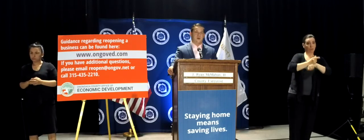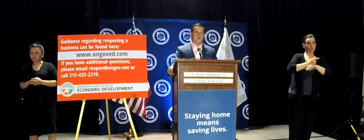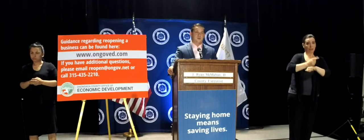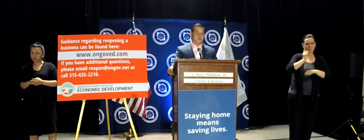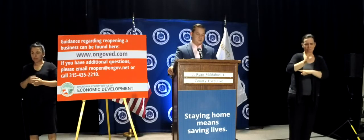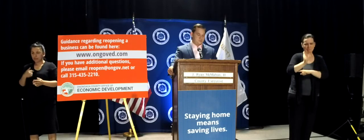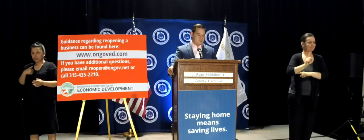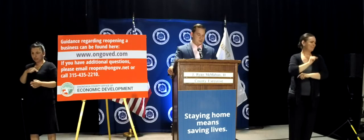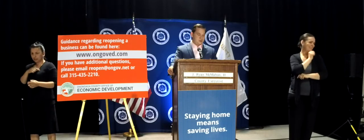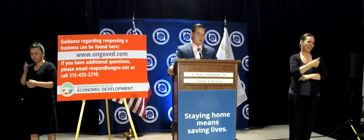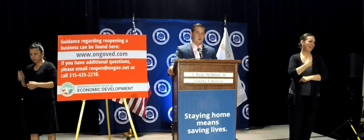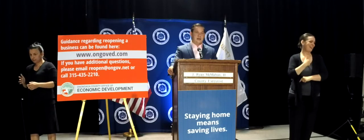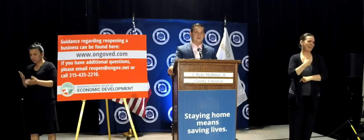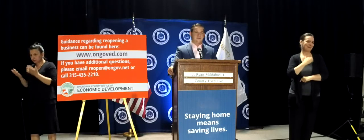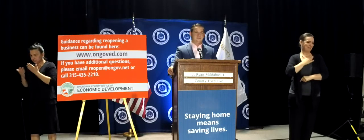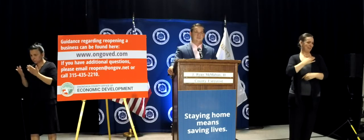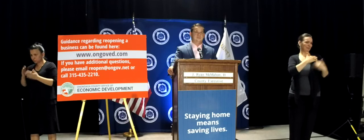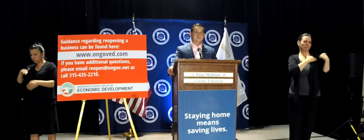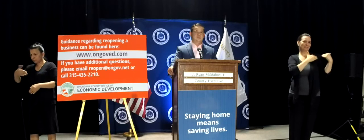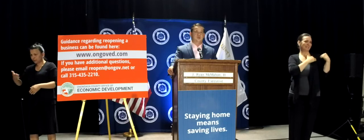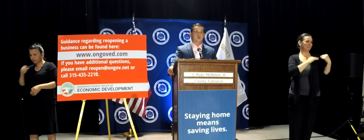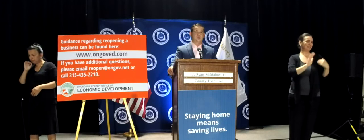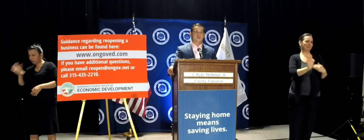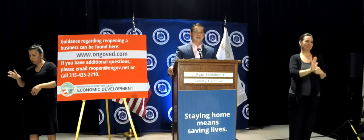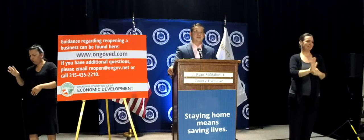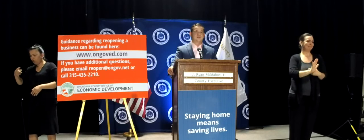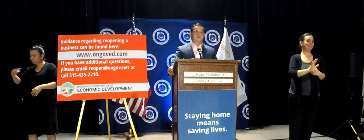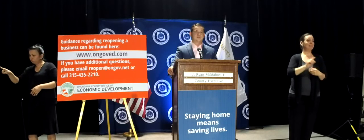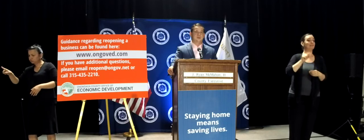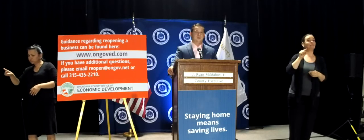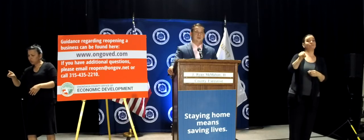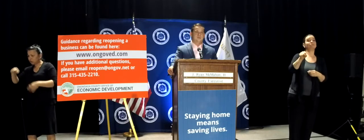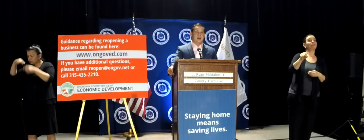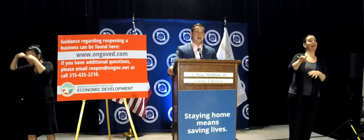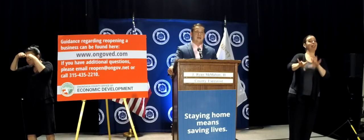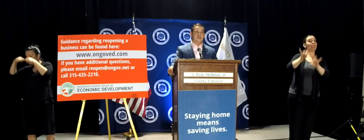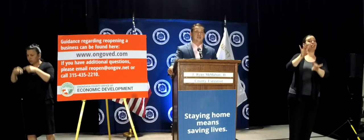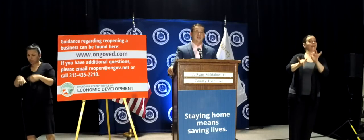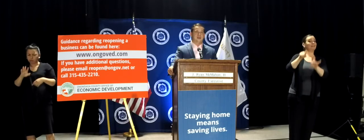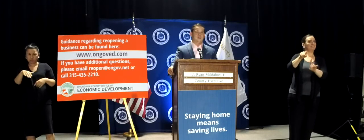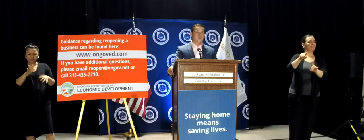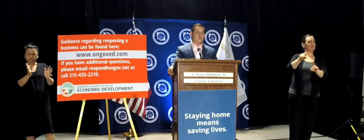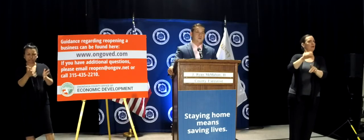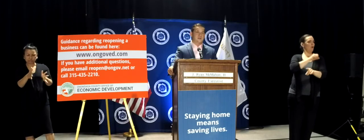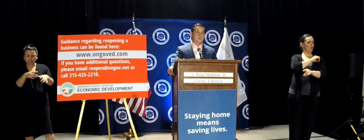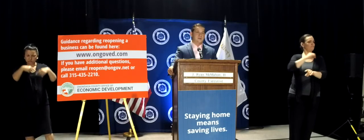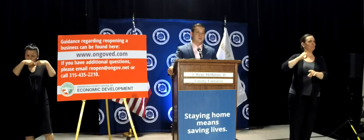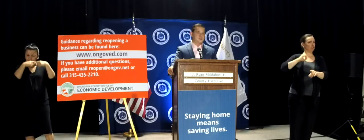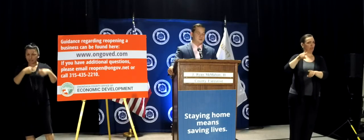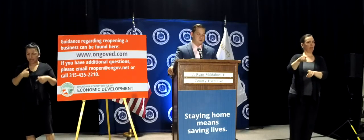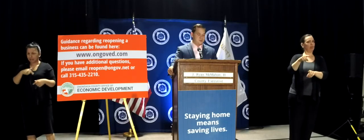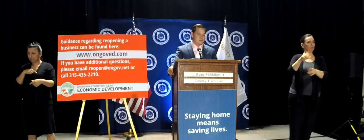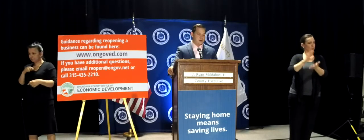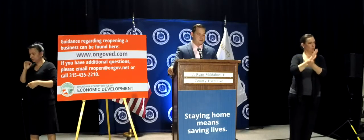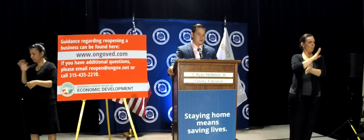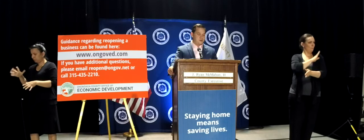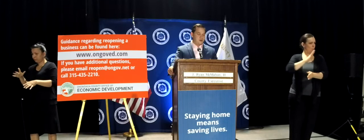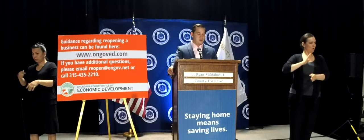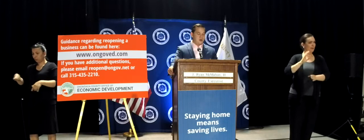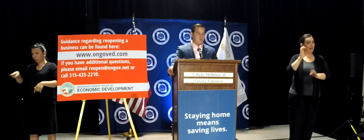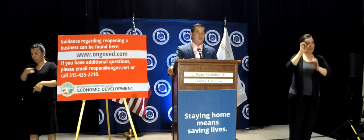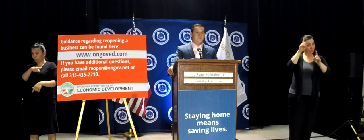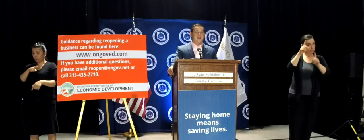they should do graduation. They're elected, they're superintendents, highly educated individuals that can make this decision